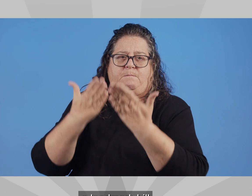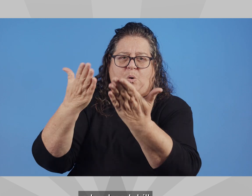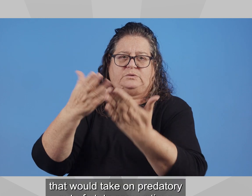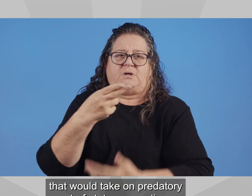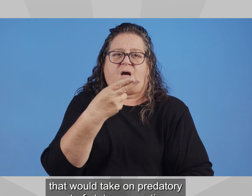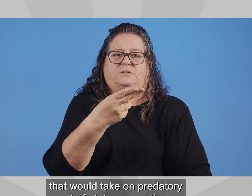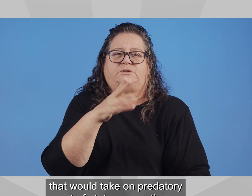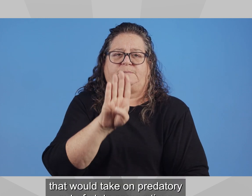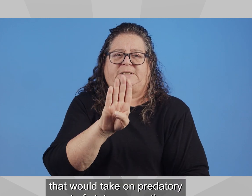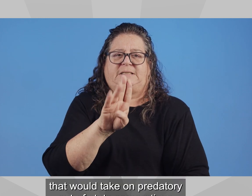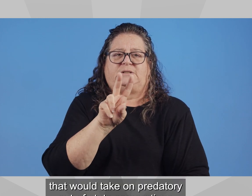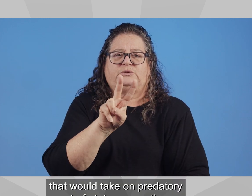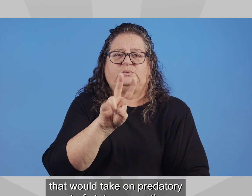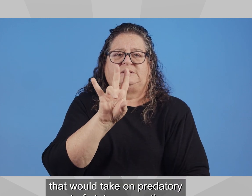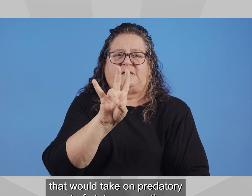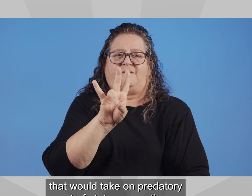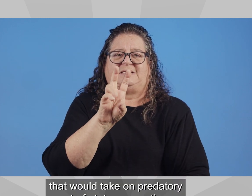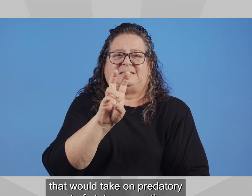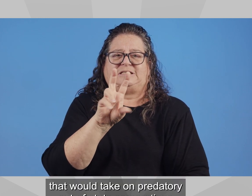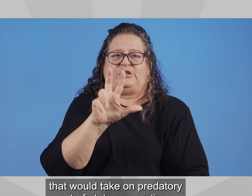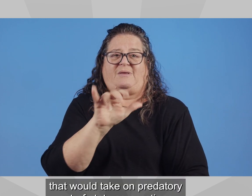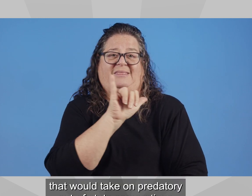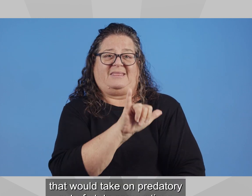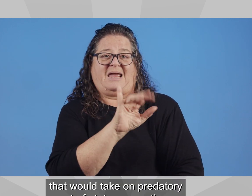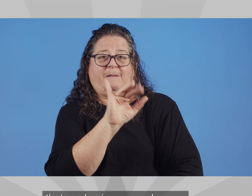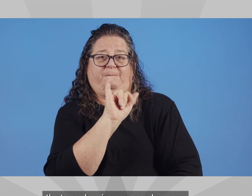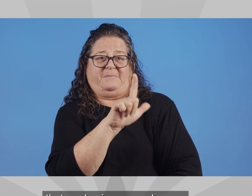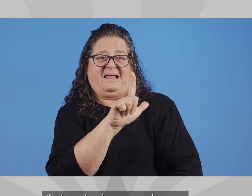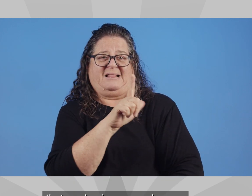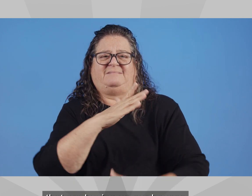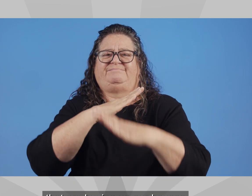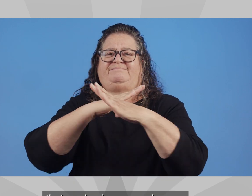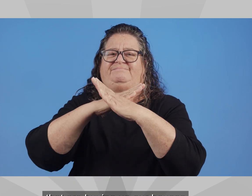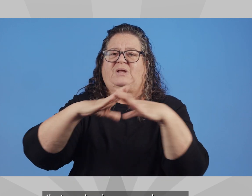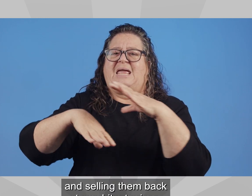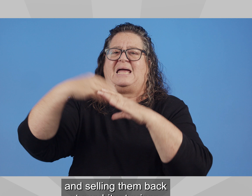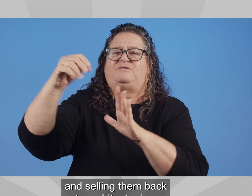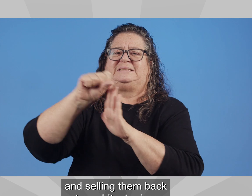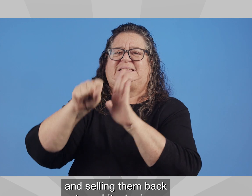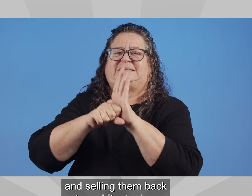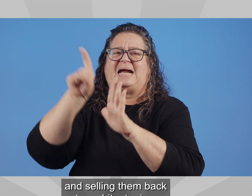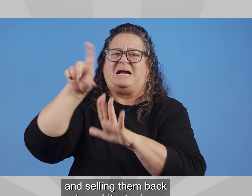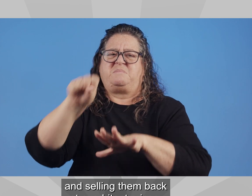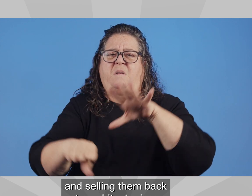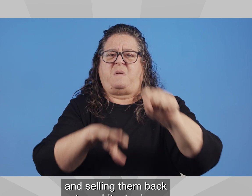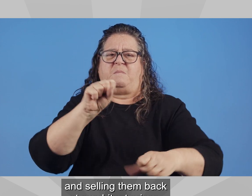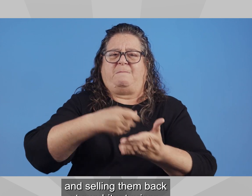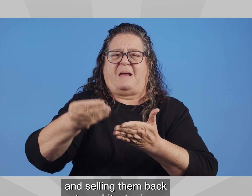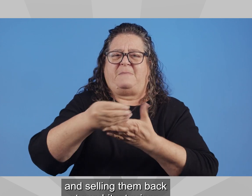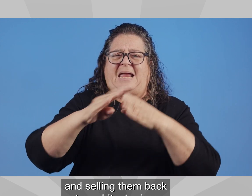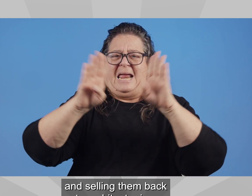landmark bill that would take on predatory out-of-state corporations that are buying up our houses and selling them back